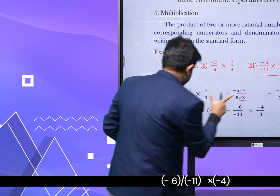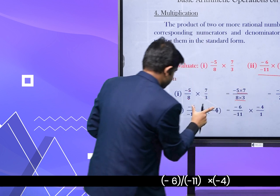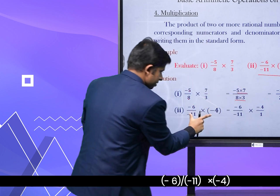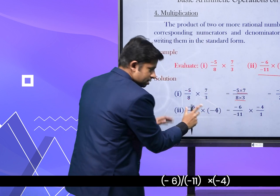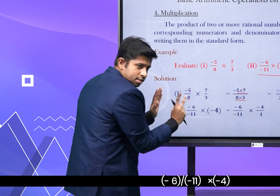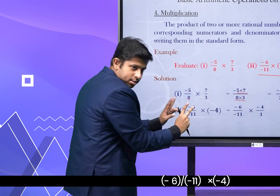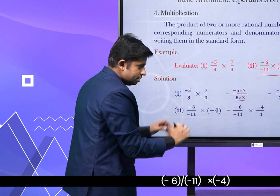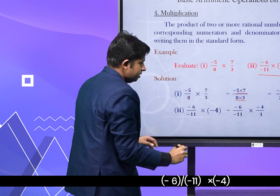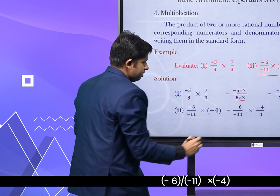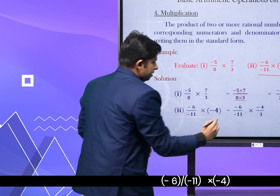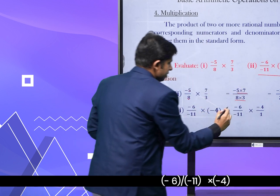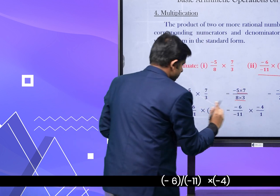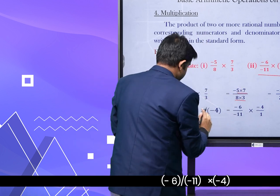into minus 4, which is given.